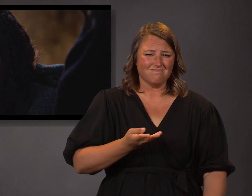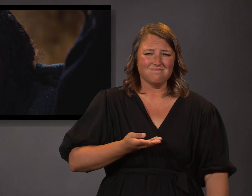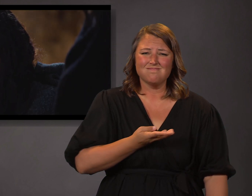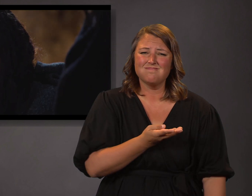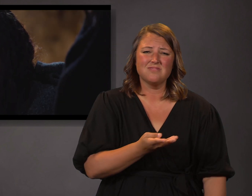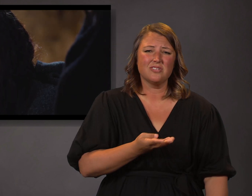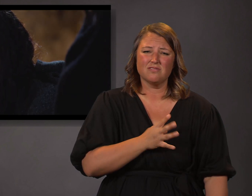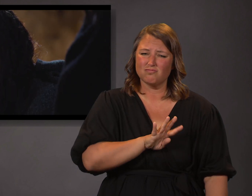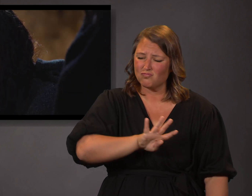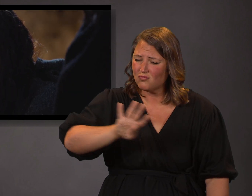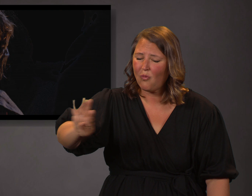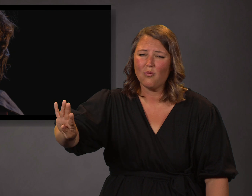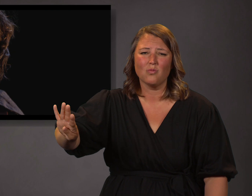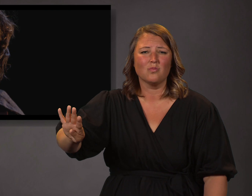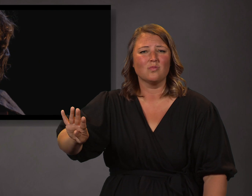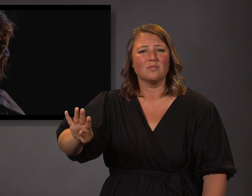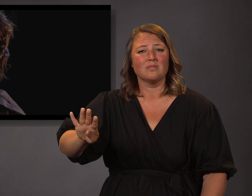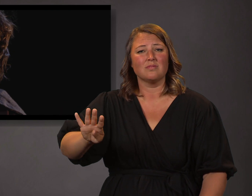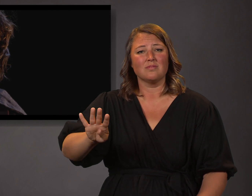Let us go up.